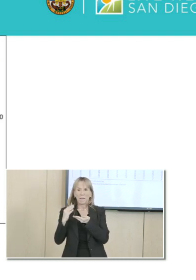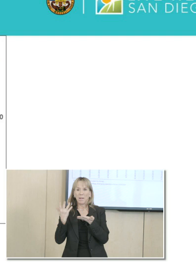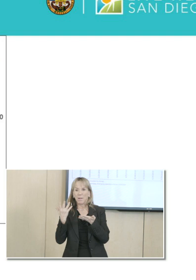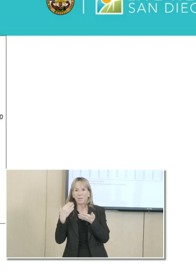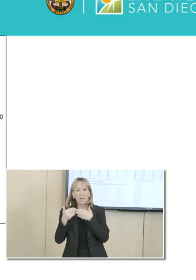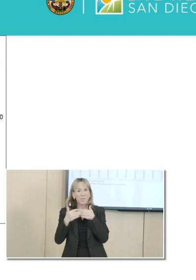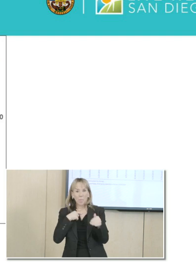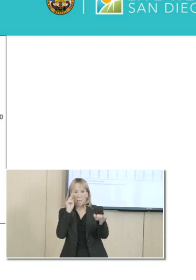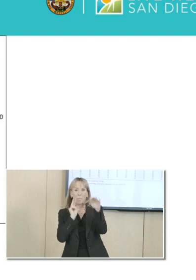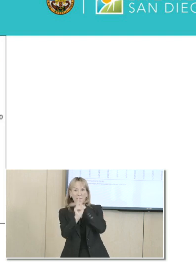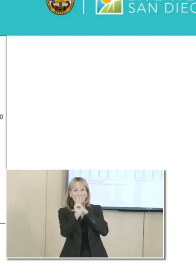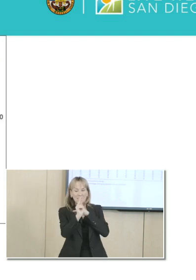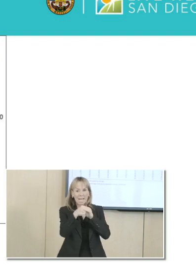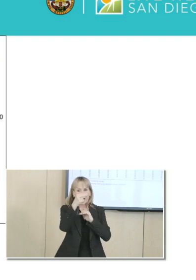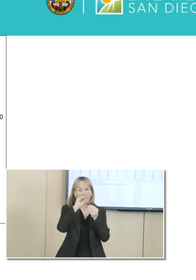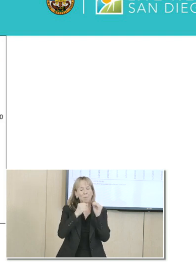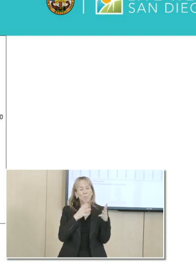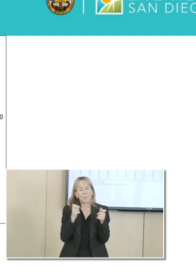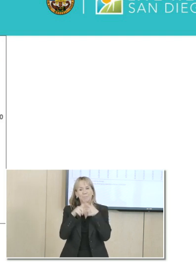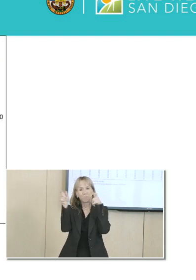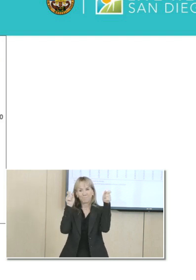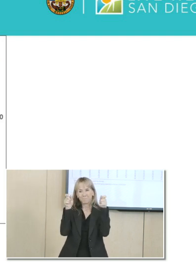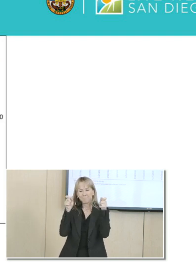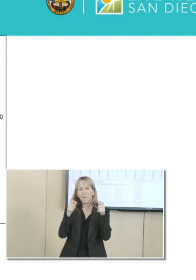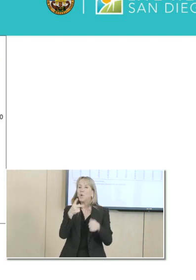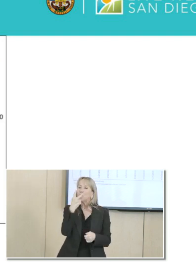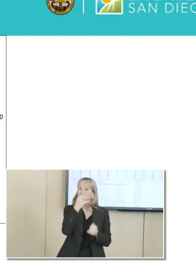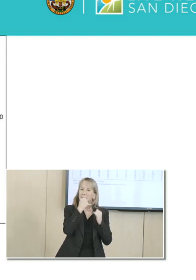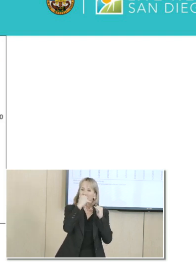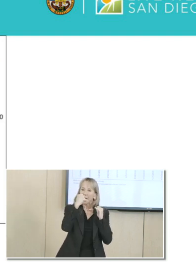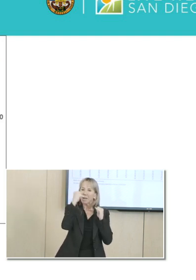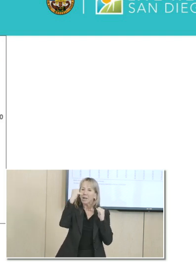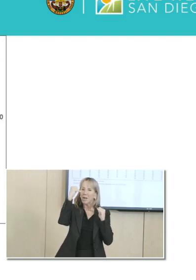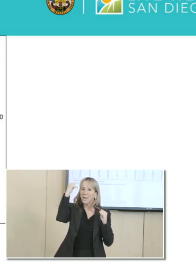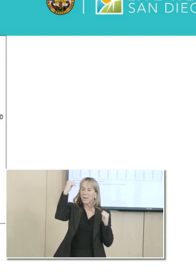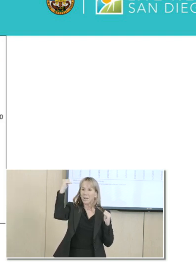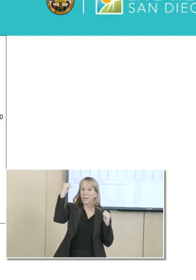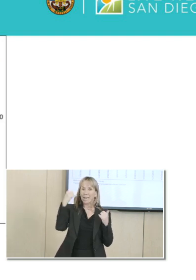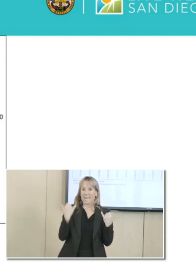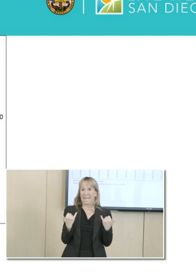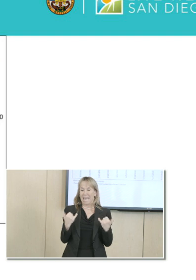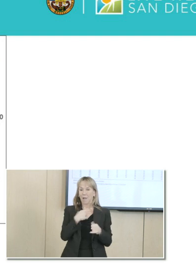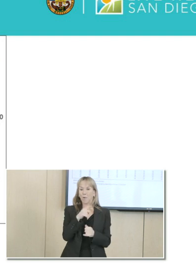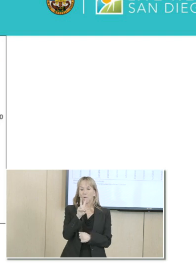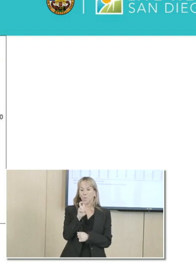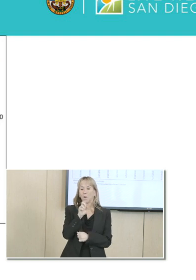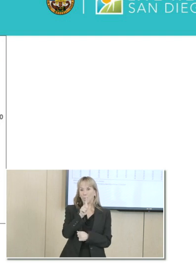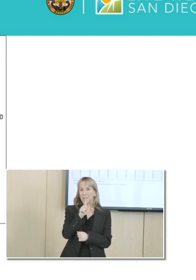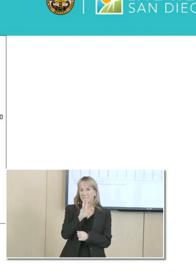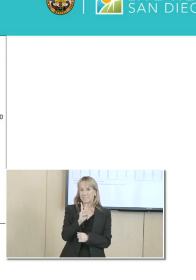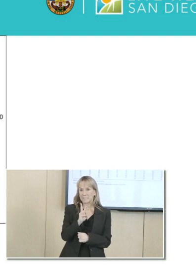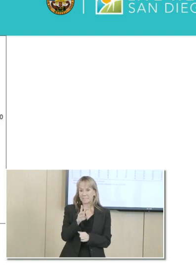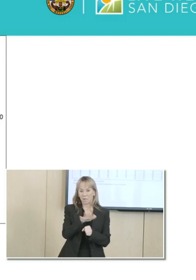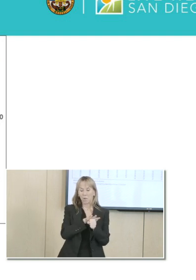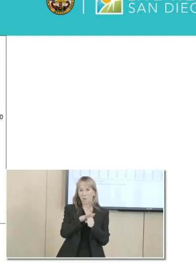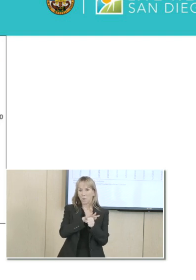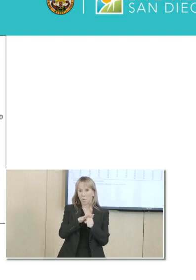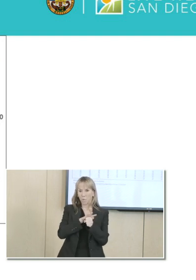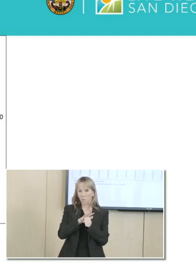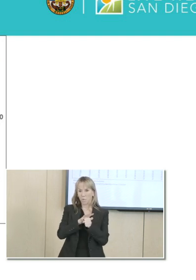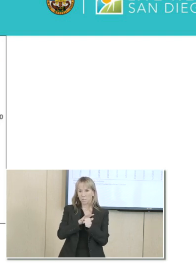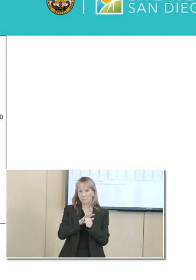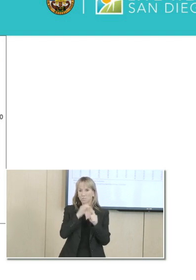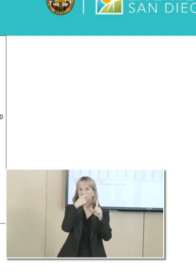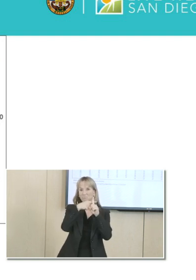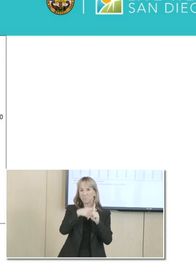anticipate. If you look at the beginning of the dotted lines here, that's about where we are right now with 226 local